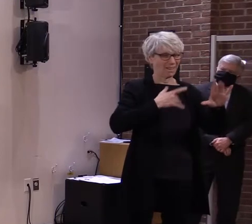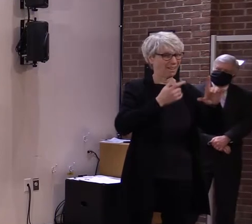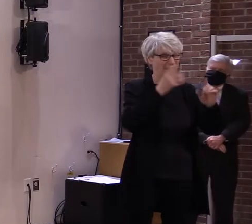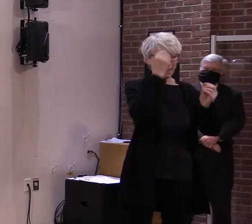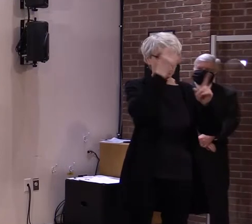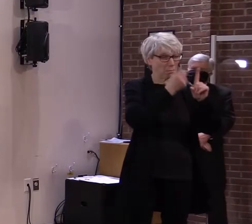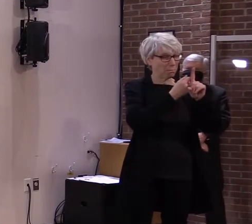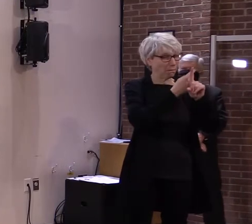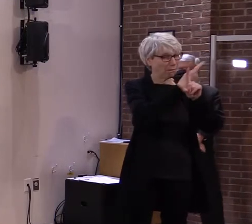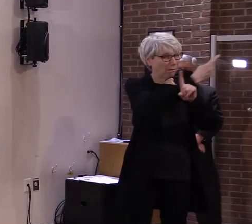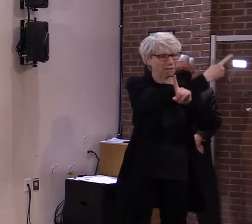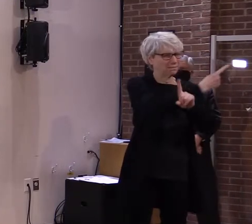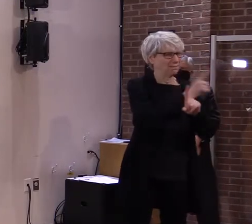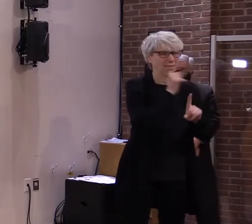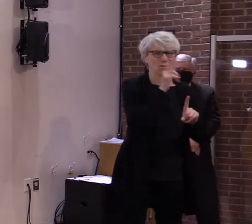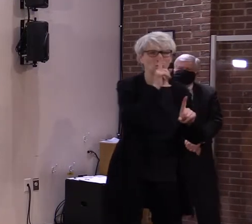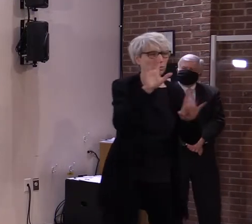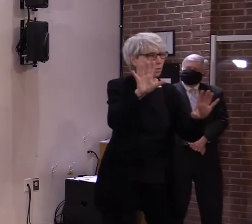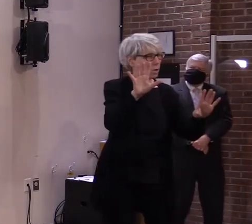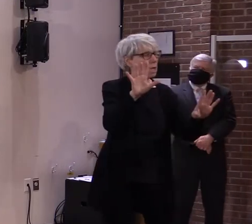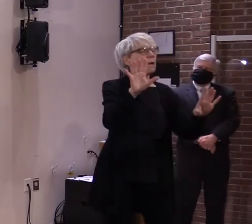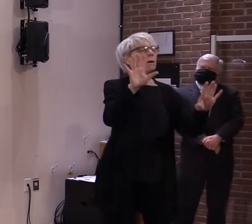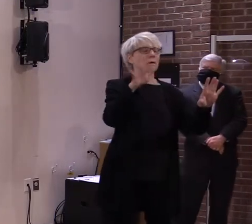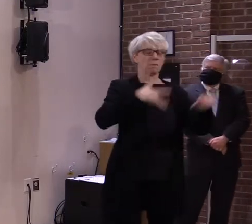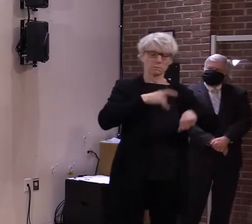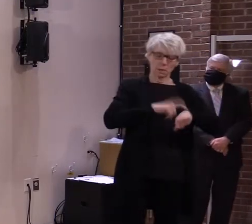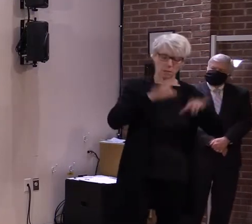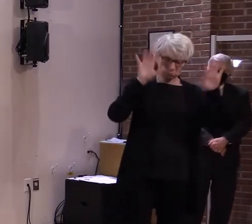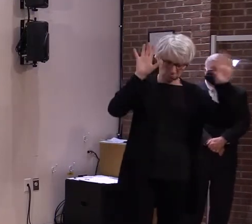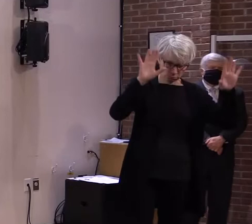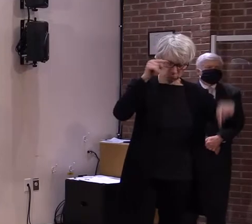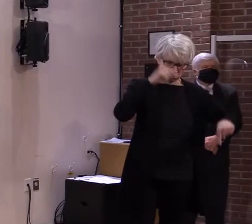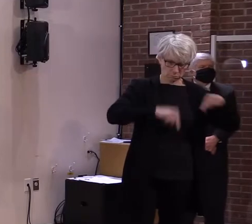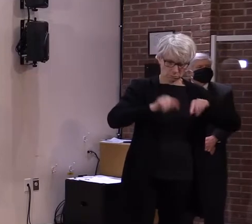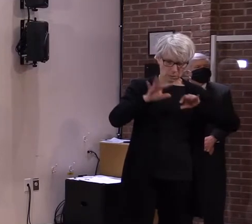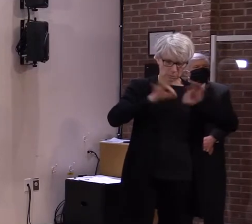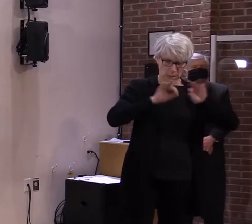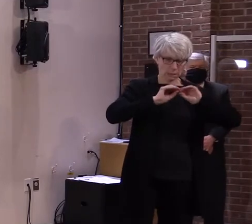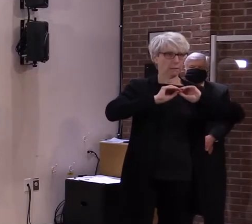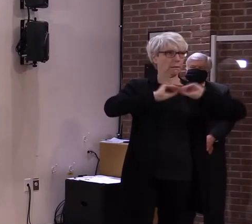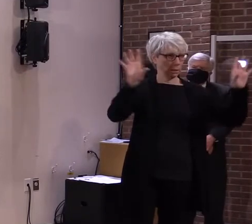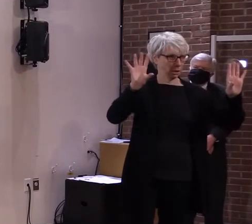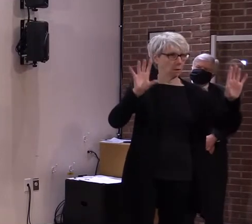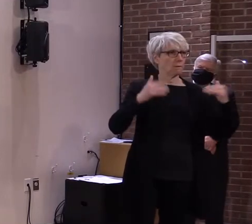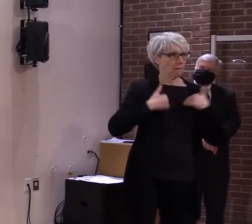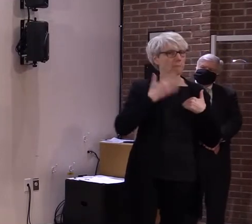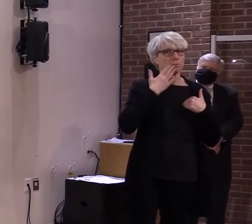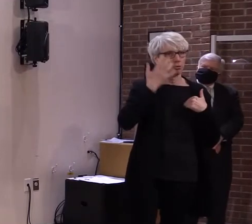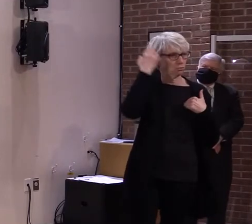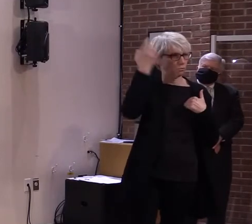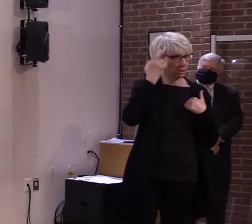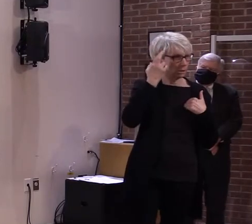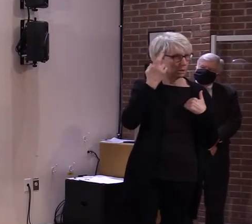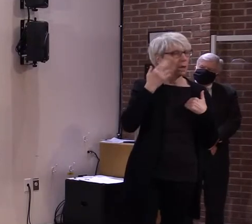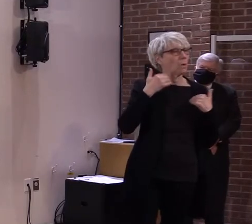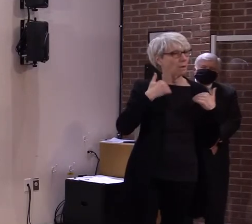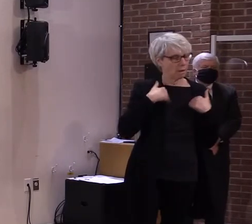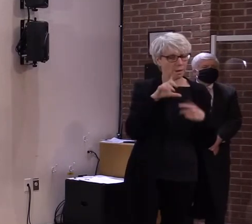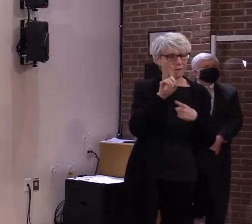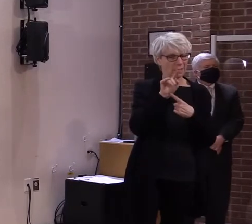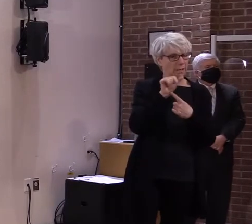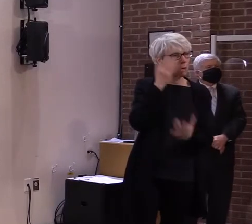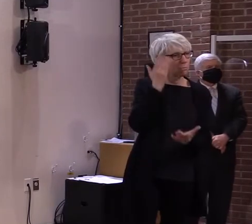So we wanted to make sure that people understood why we had done this for the right reasons. And we had the data to back it